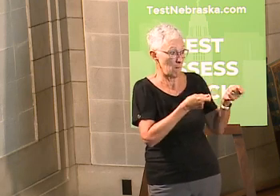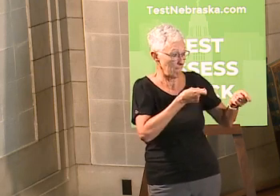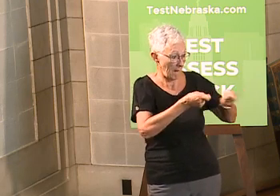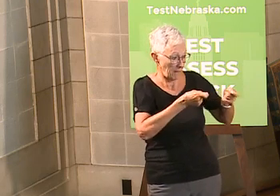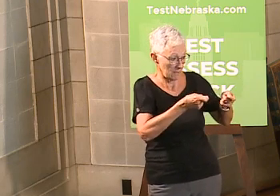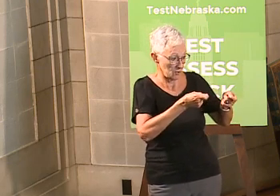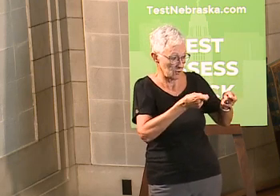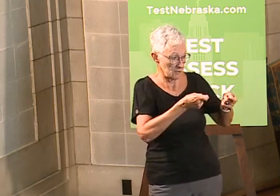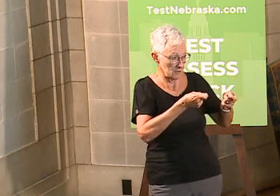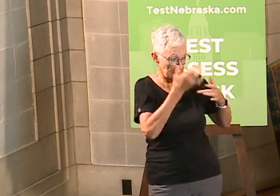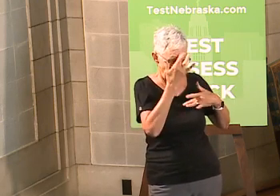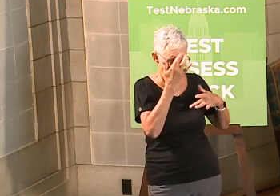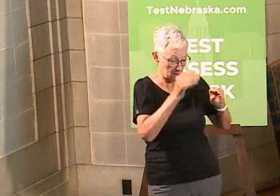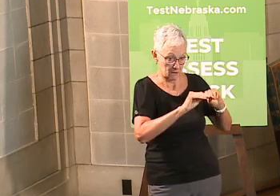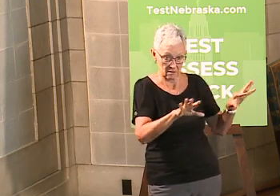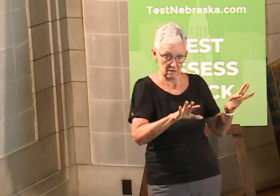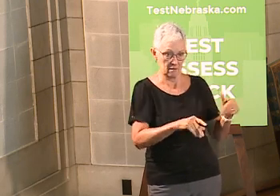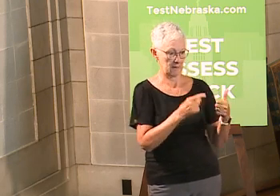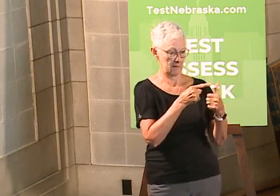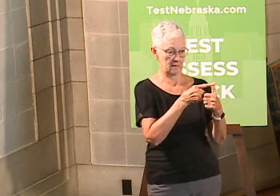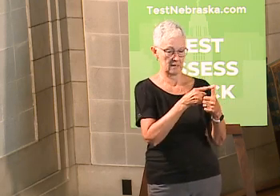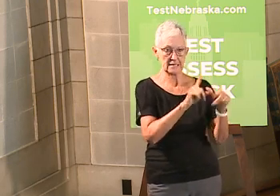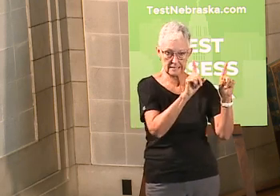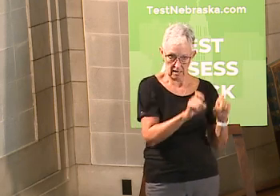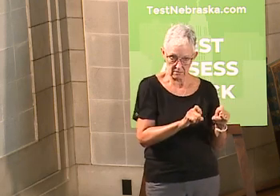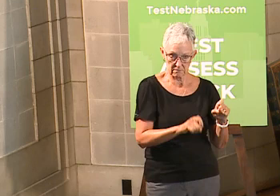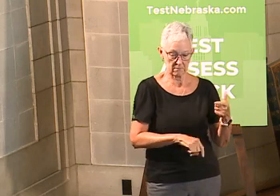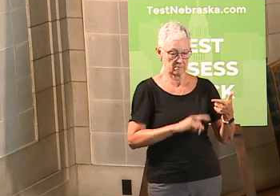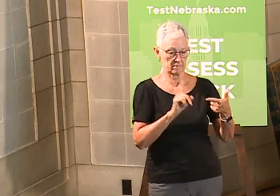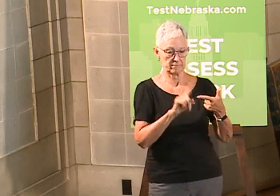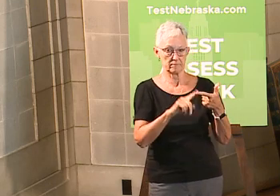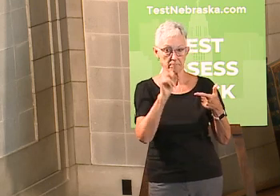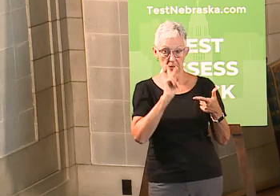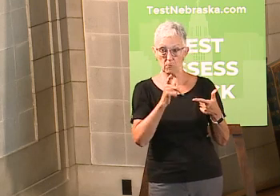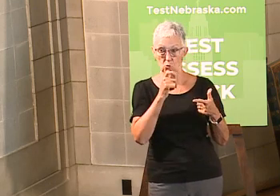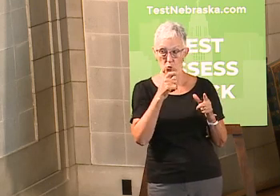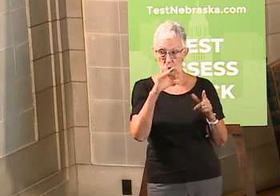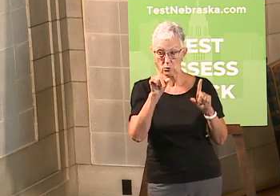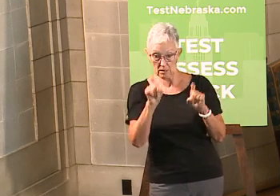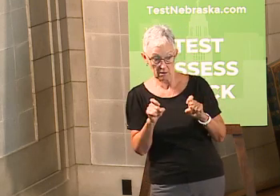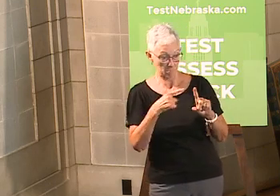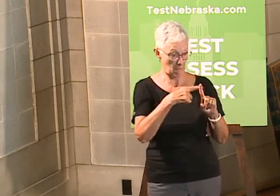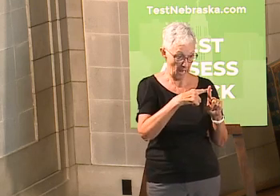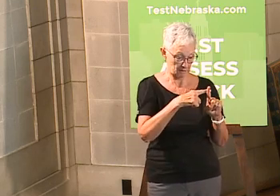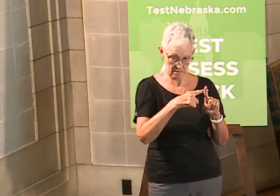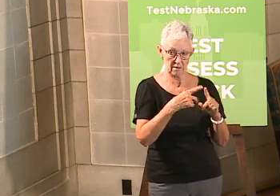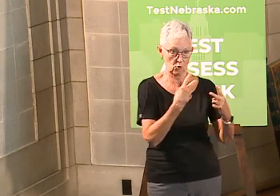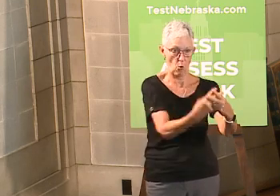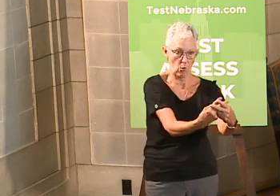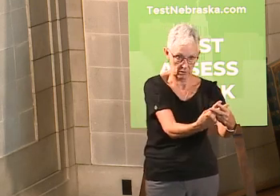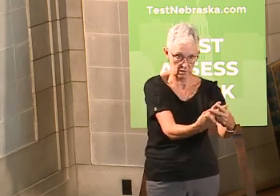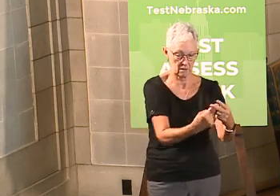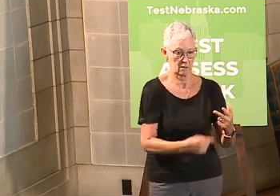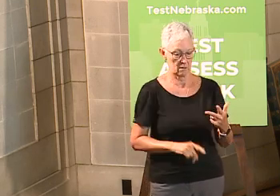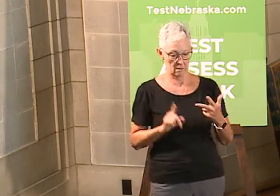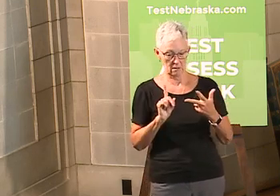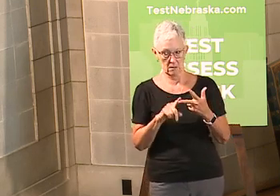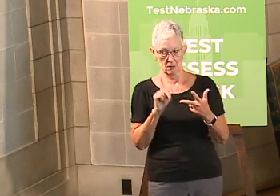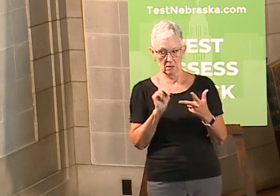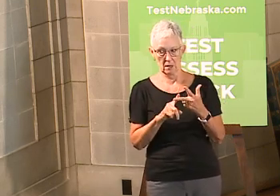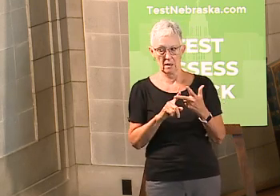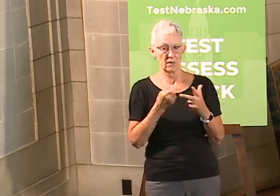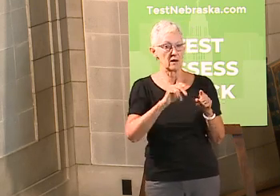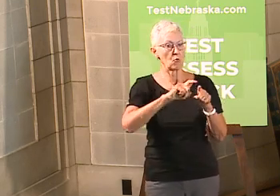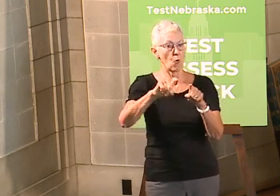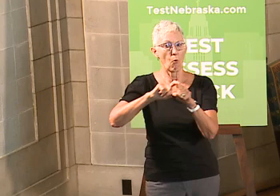test people, get folks who test positive to isolate, quarantine people who are close contacts, and that way you can focus on the people who have